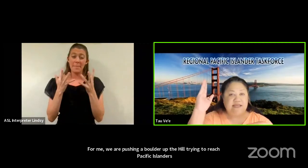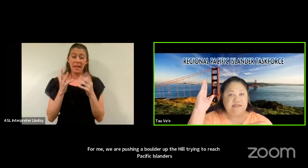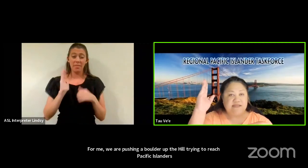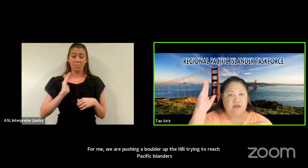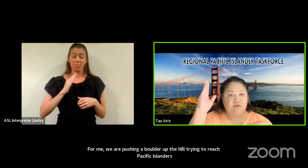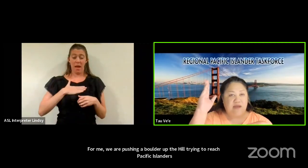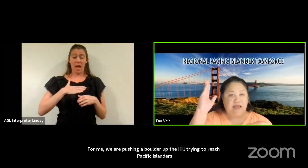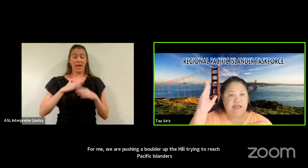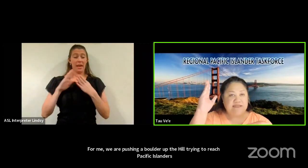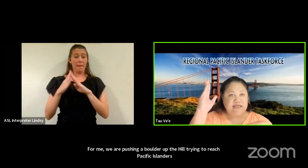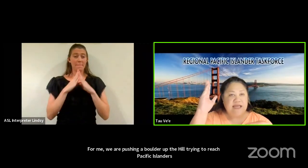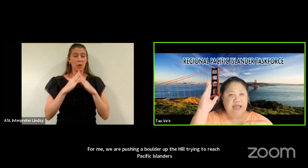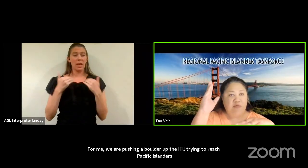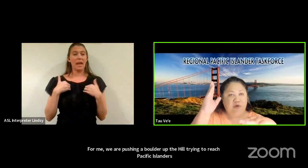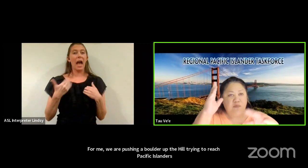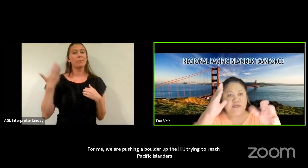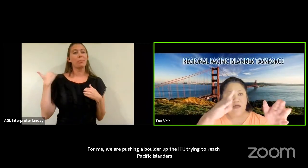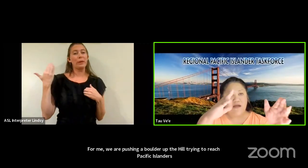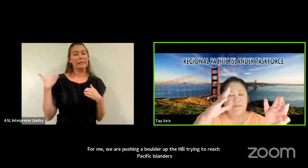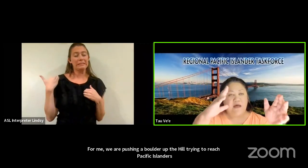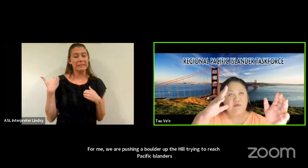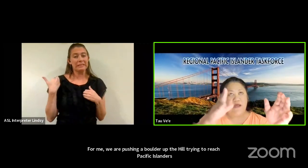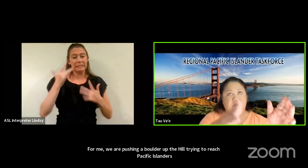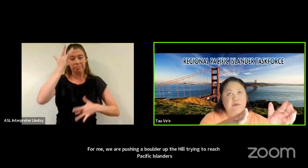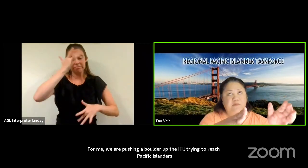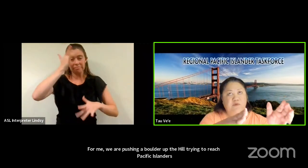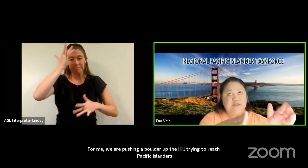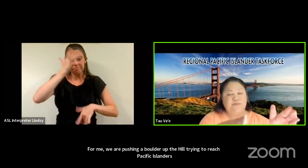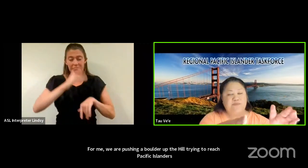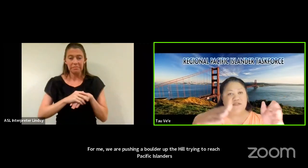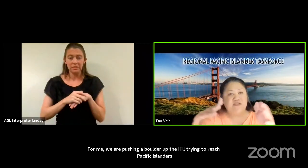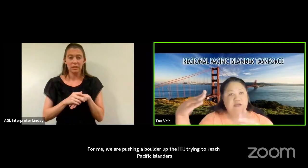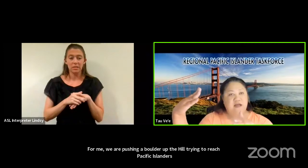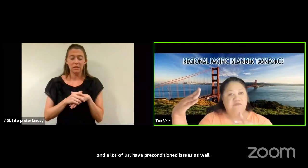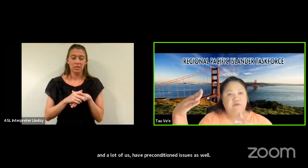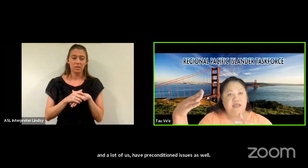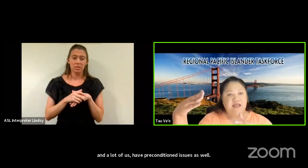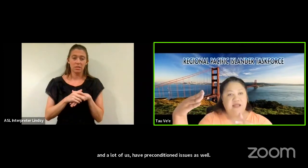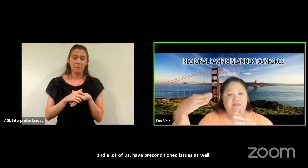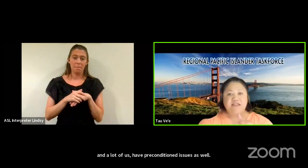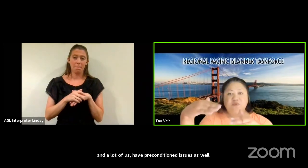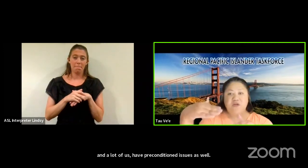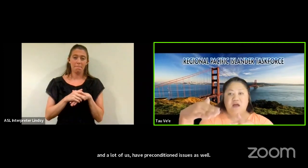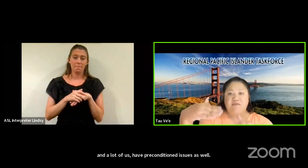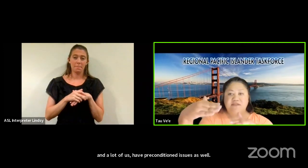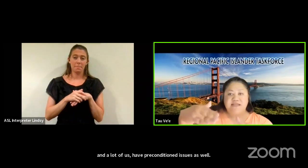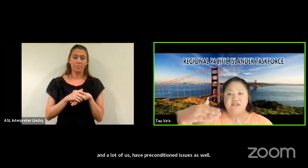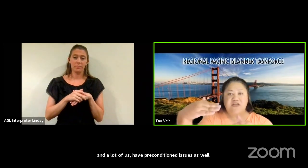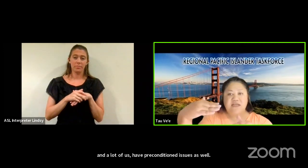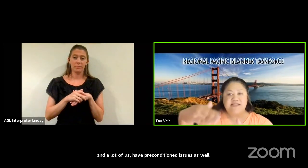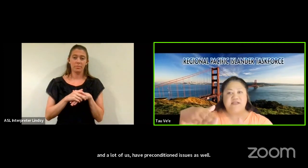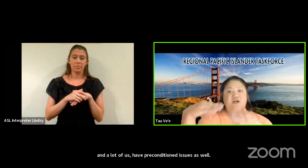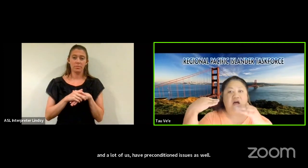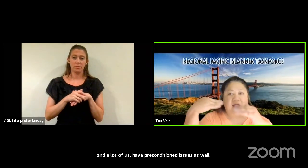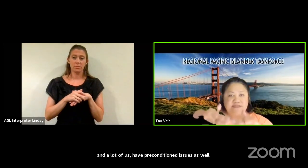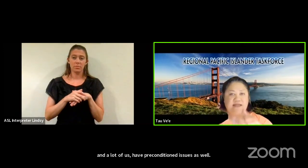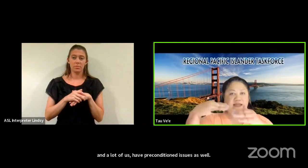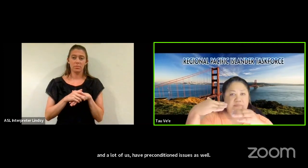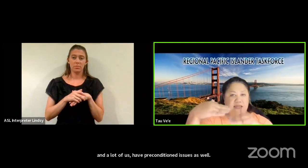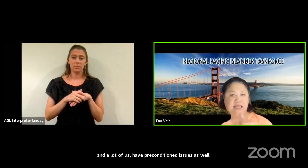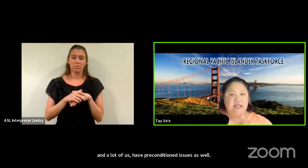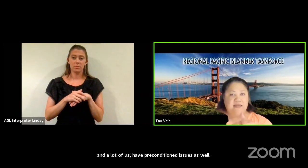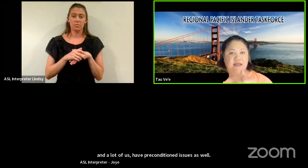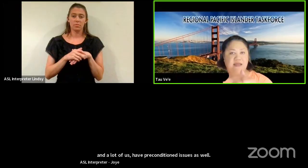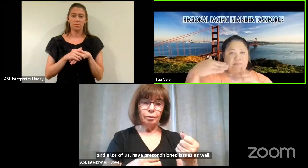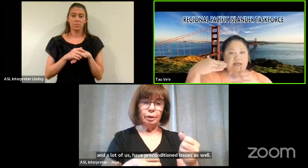chronic disease is on the rise. And when we talk about response to recovery, that's where the conversation needs to